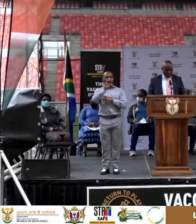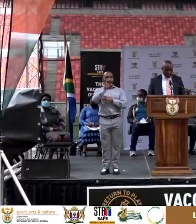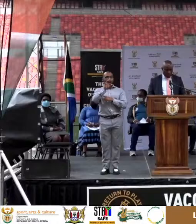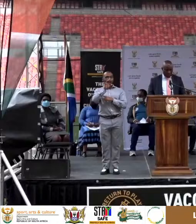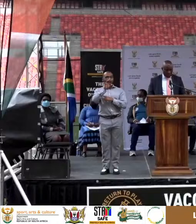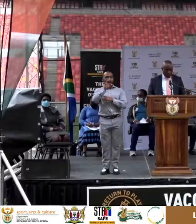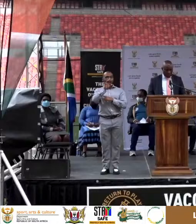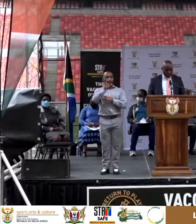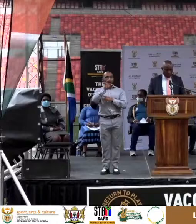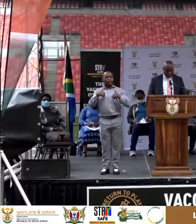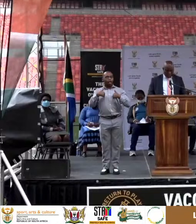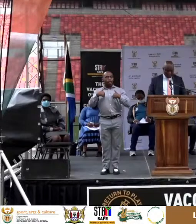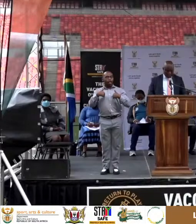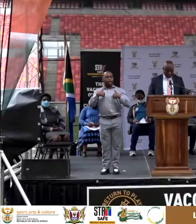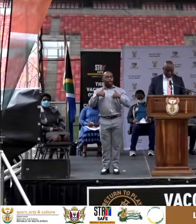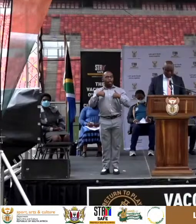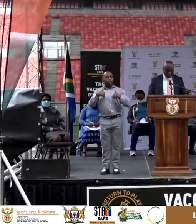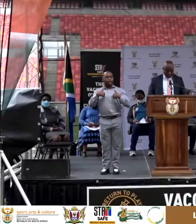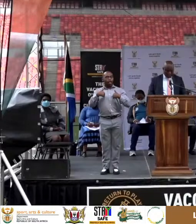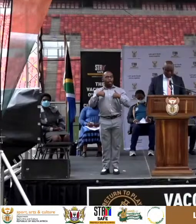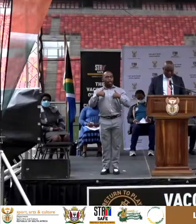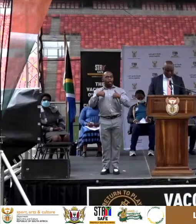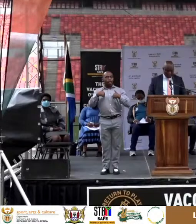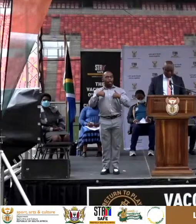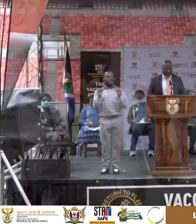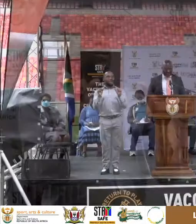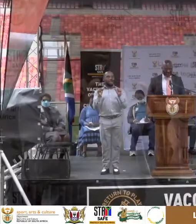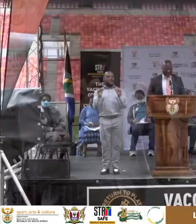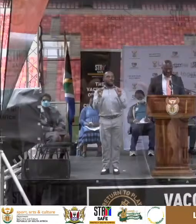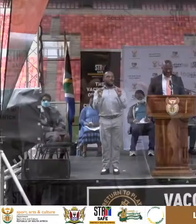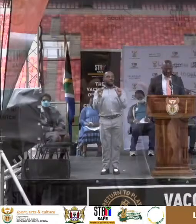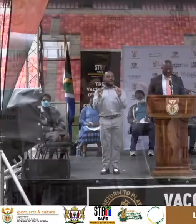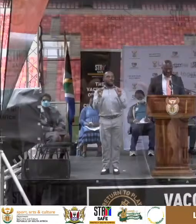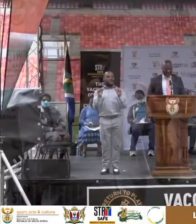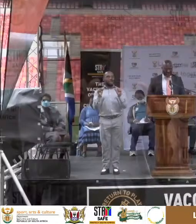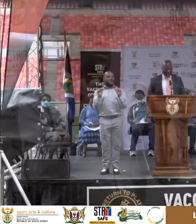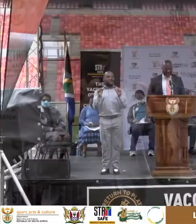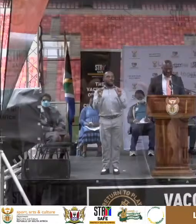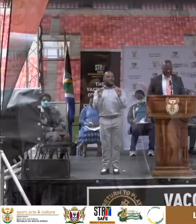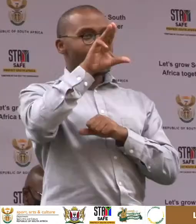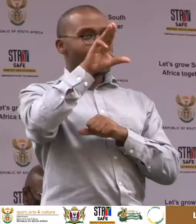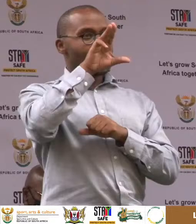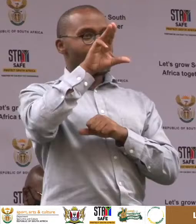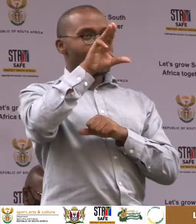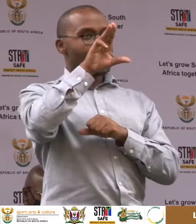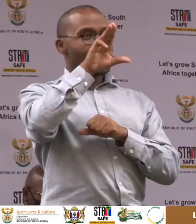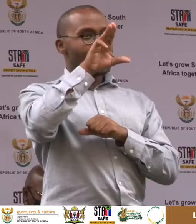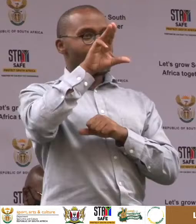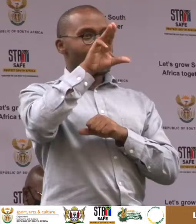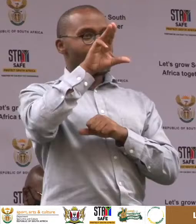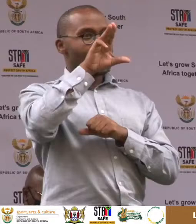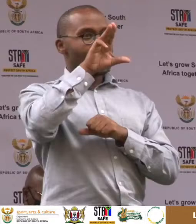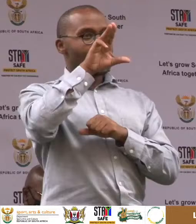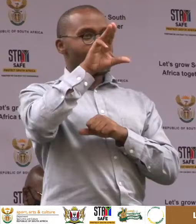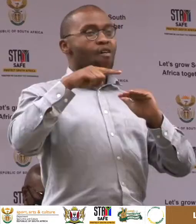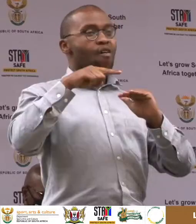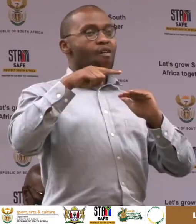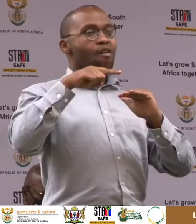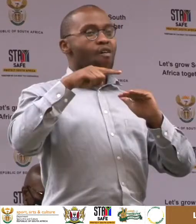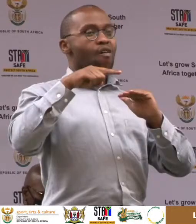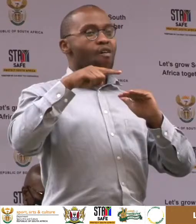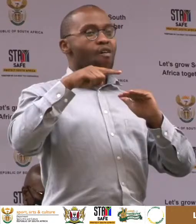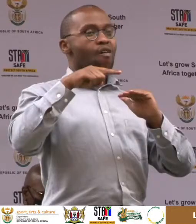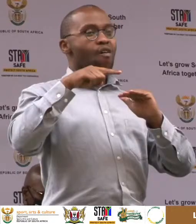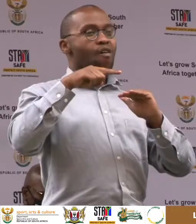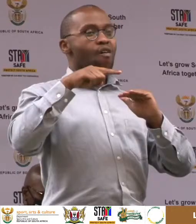recovered. Our recovery rate is very impressively above 90%. However, we should not lower